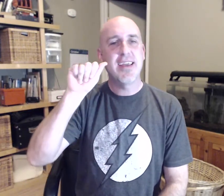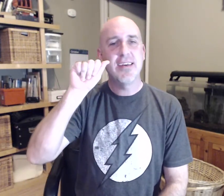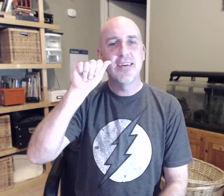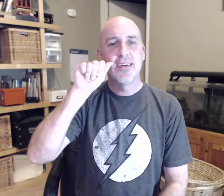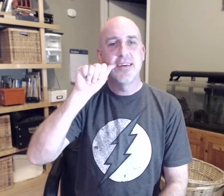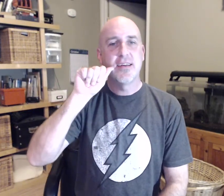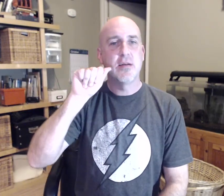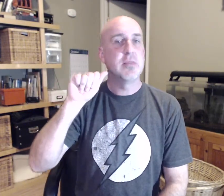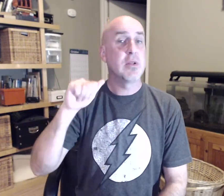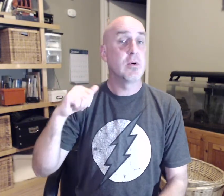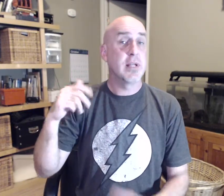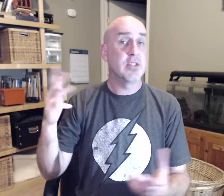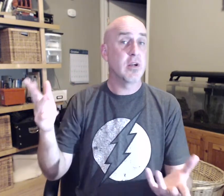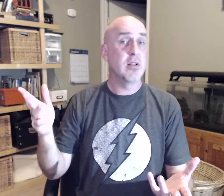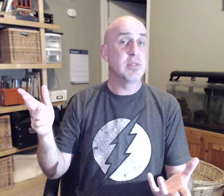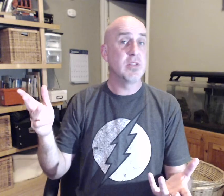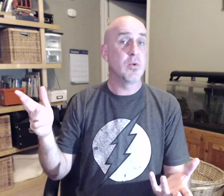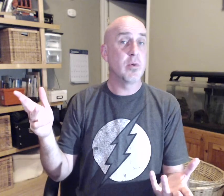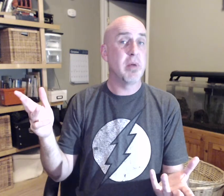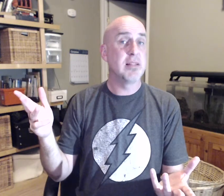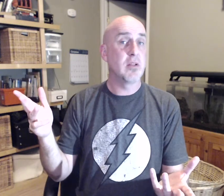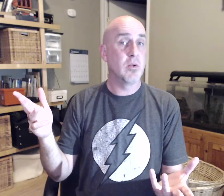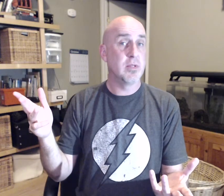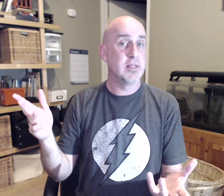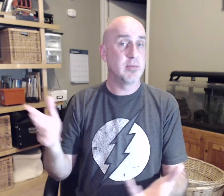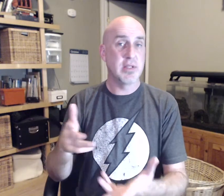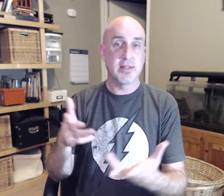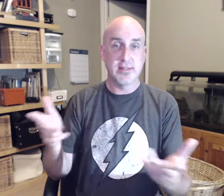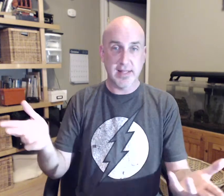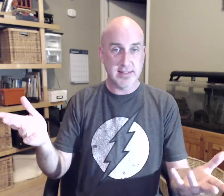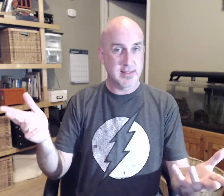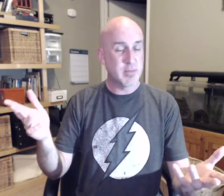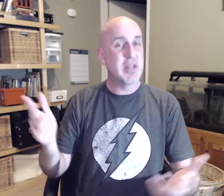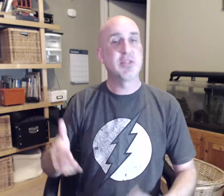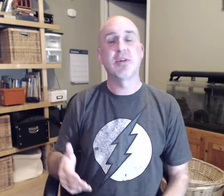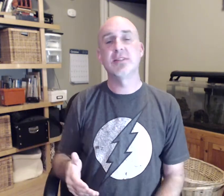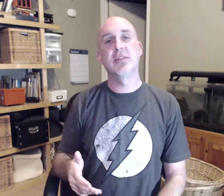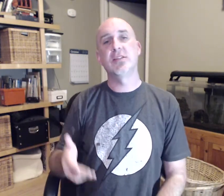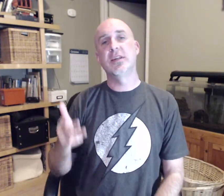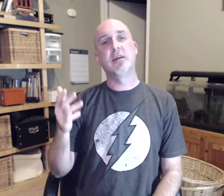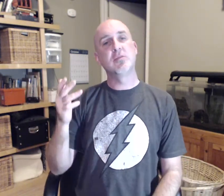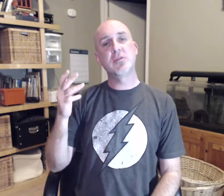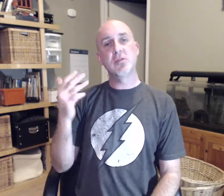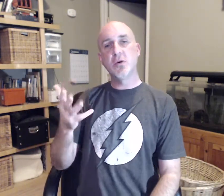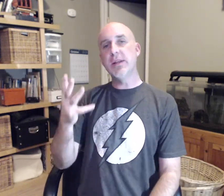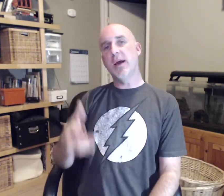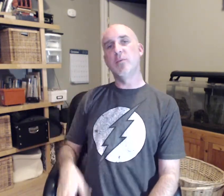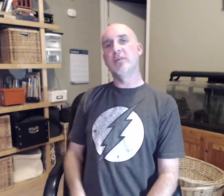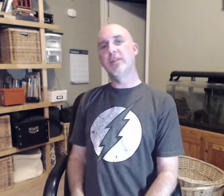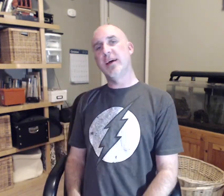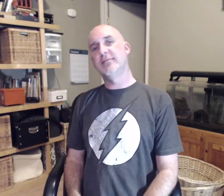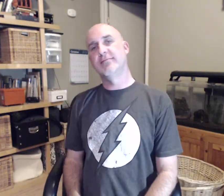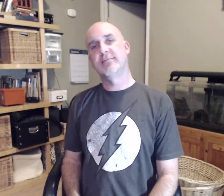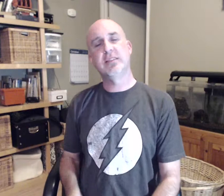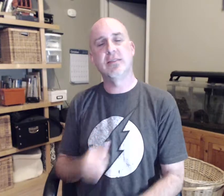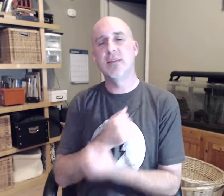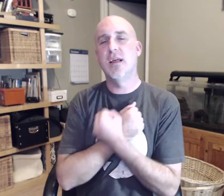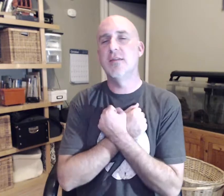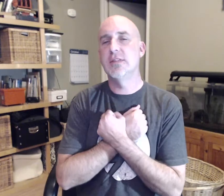A, or I should call him Señor Pantalones, because that's the Spanish translation, and I'm so enamored of that. I just love his